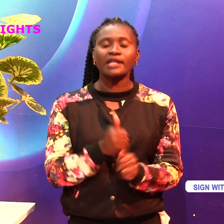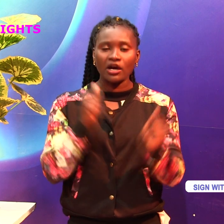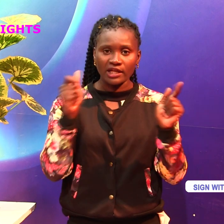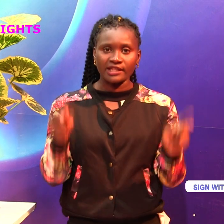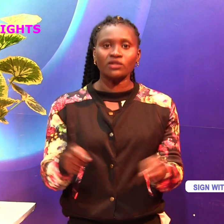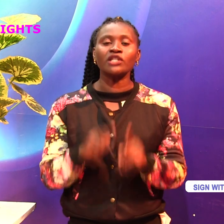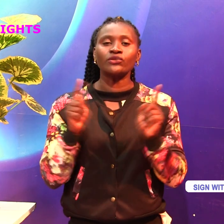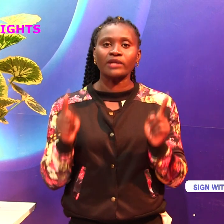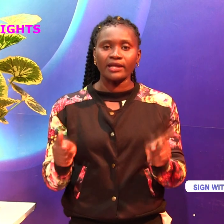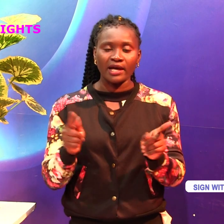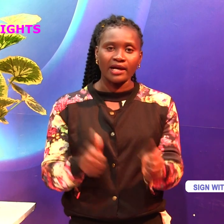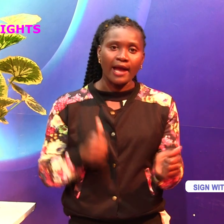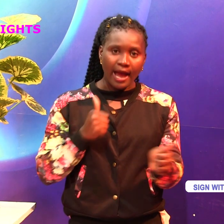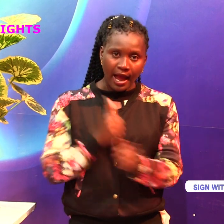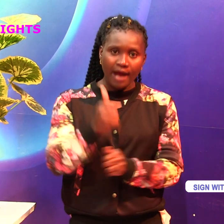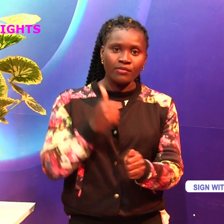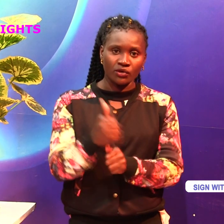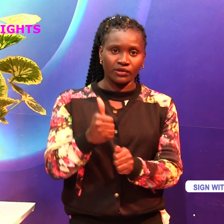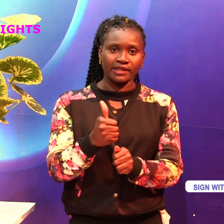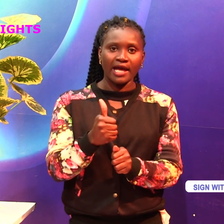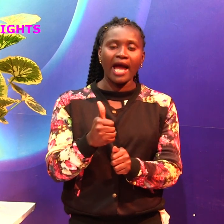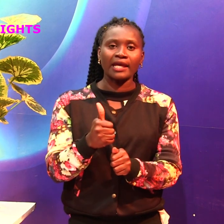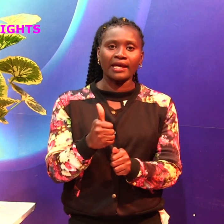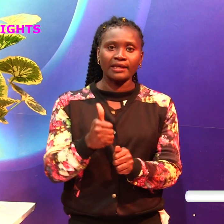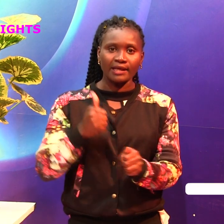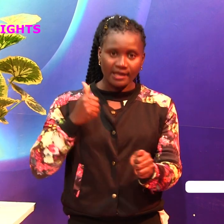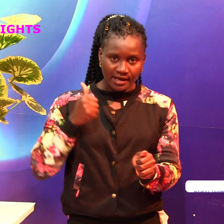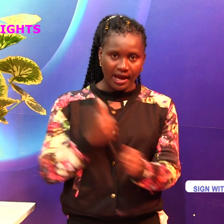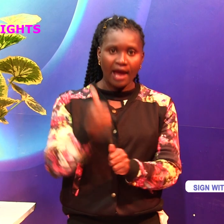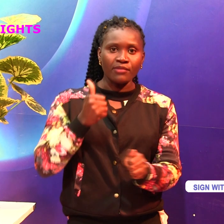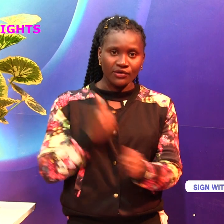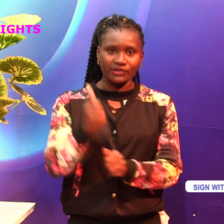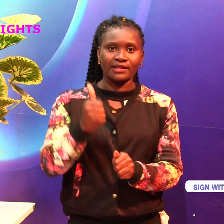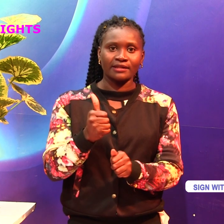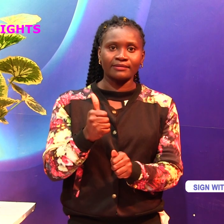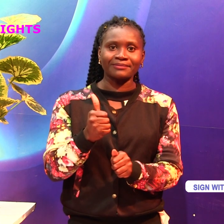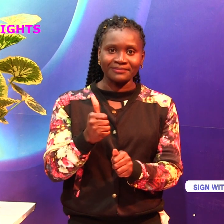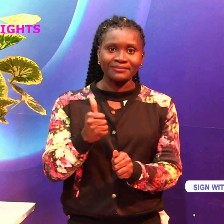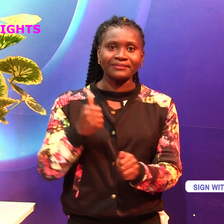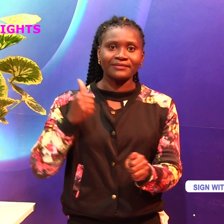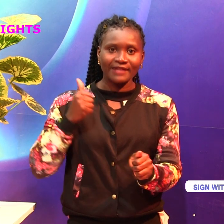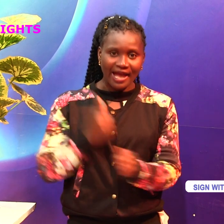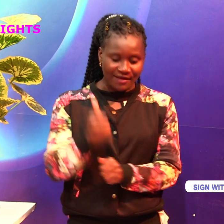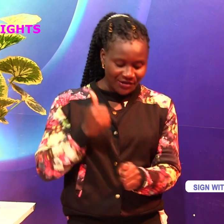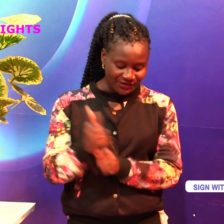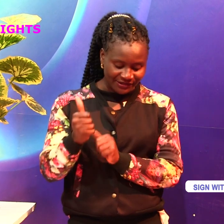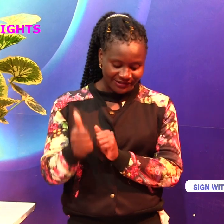Now let us do it together. Abuse. Again, abuse. Abuse.